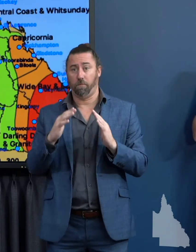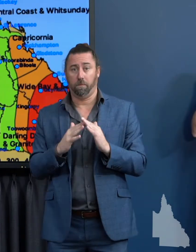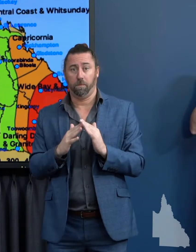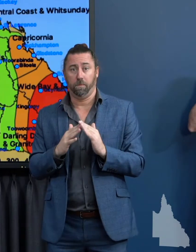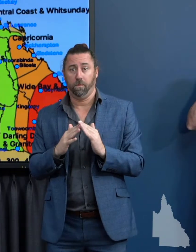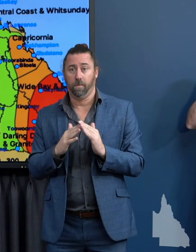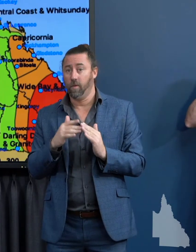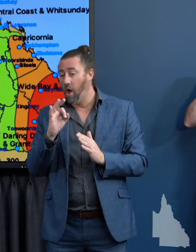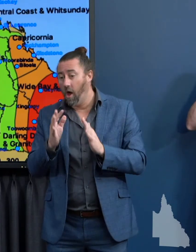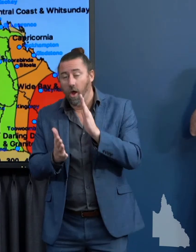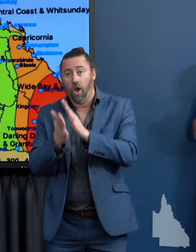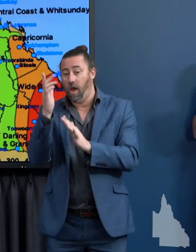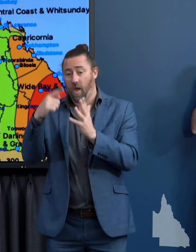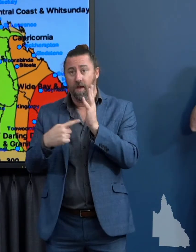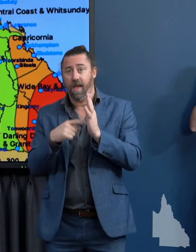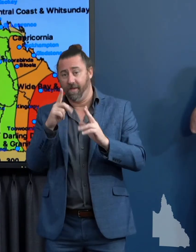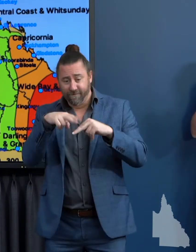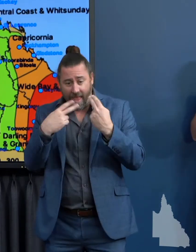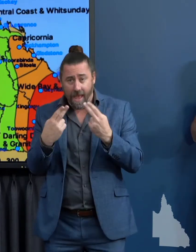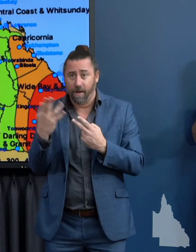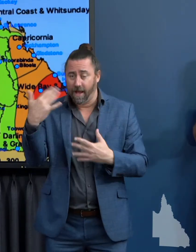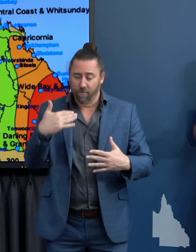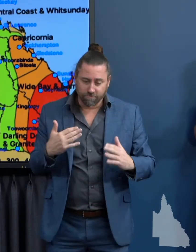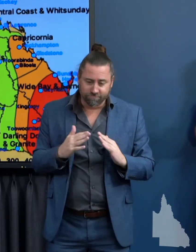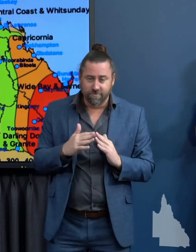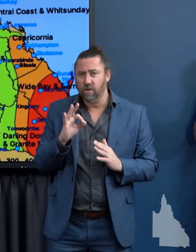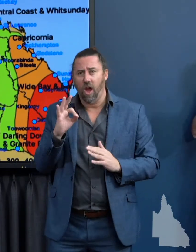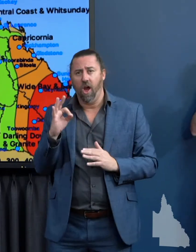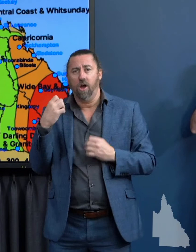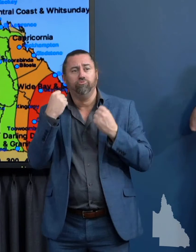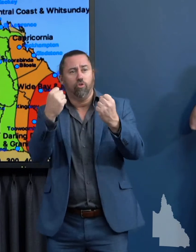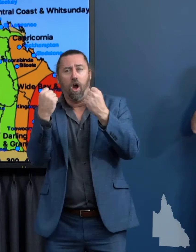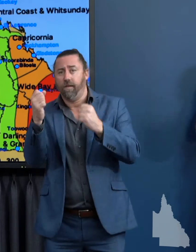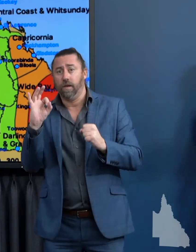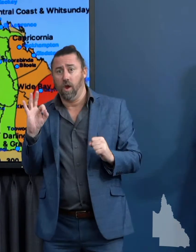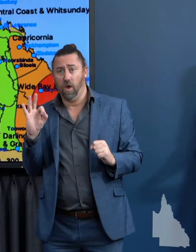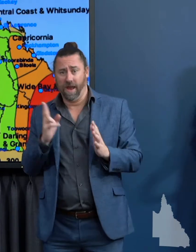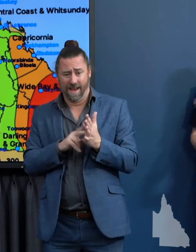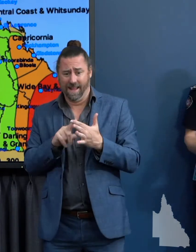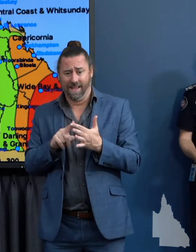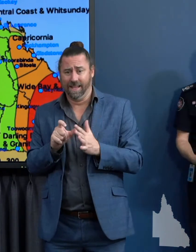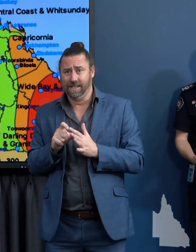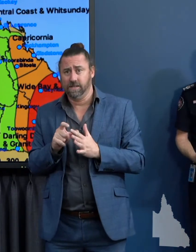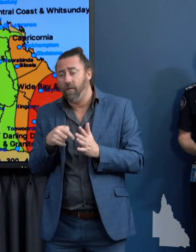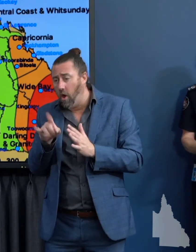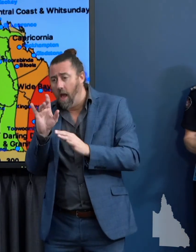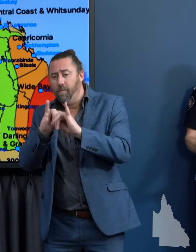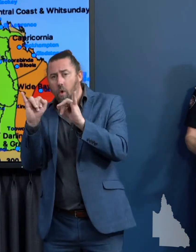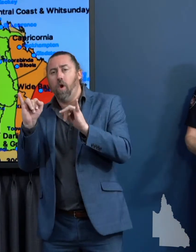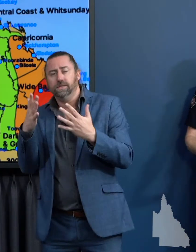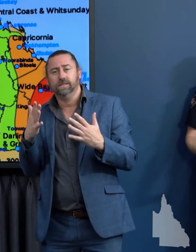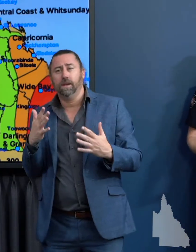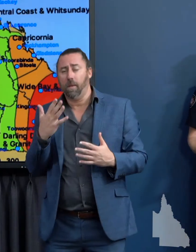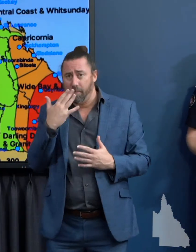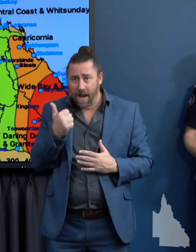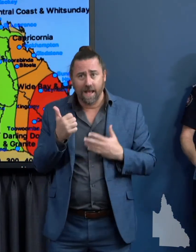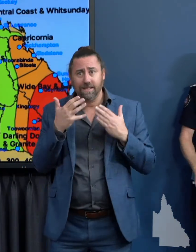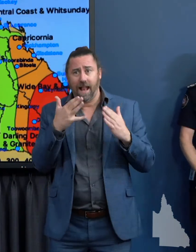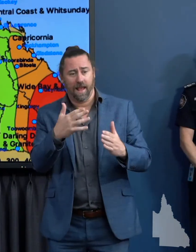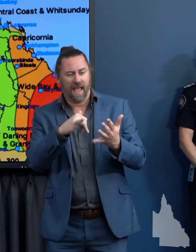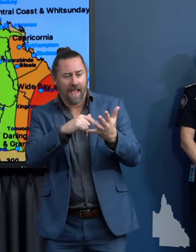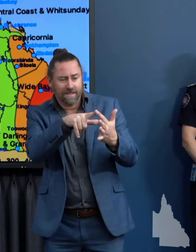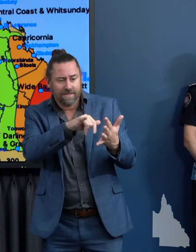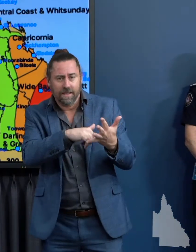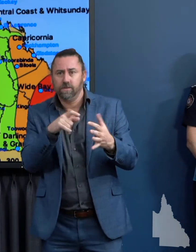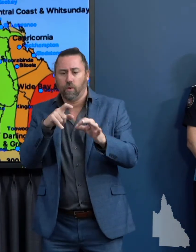homes with their family and loved ones, not out on the roads, and of course allowing our emergency personnel to get